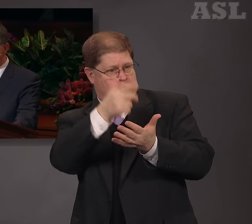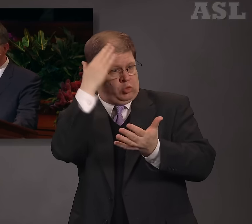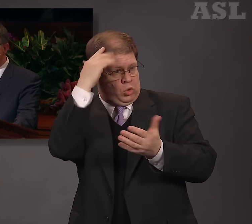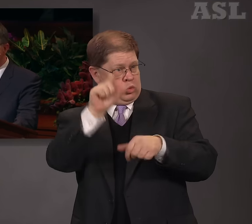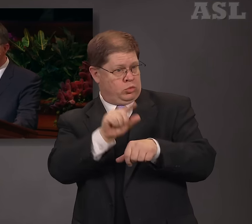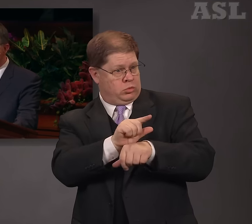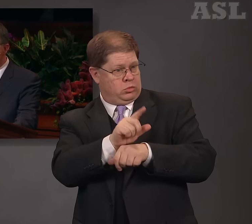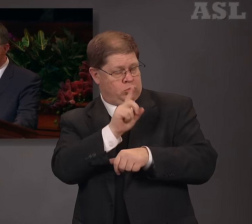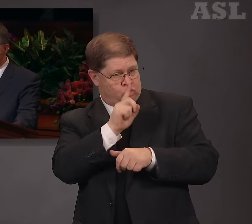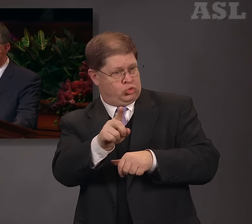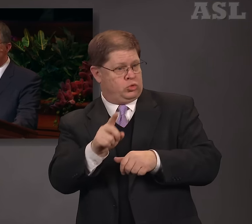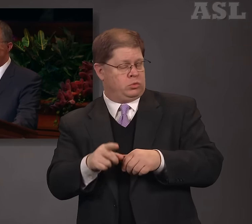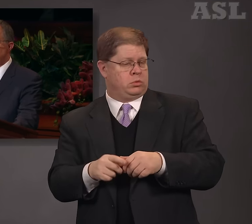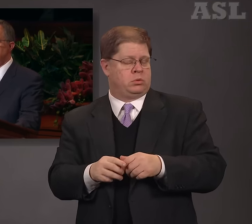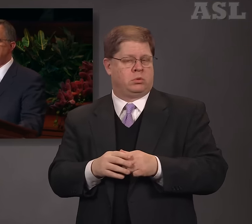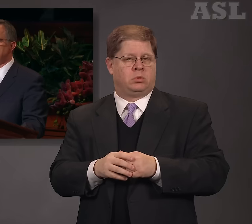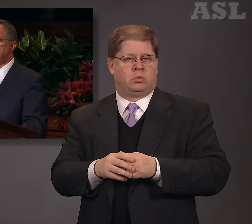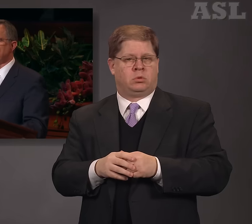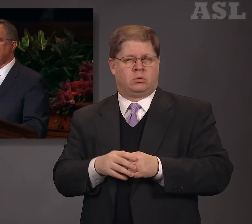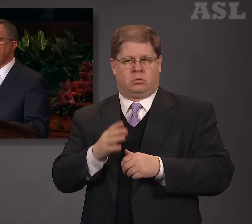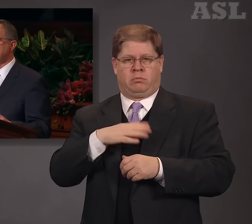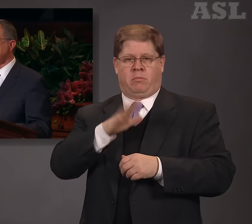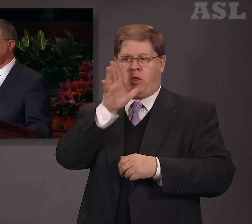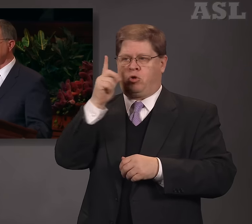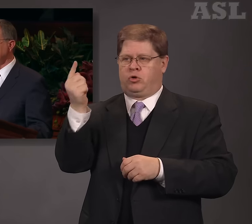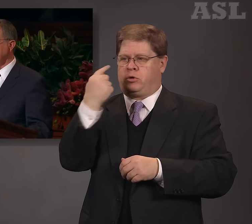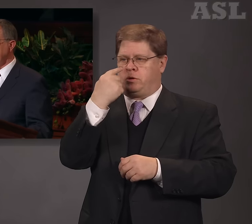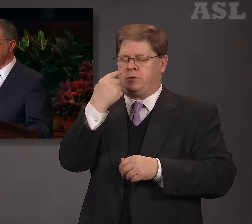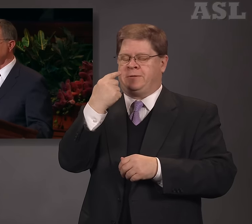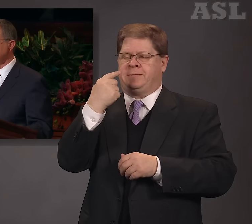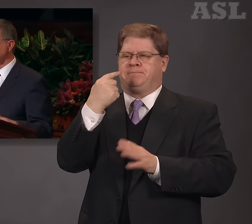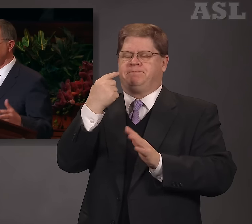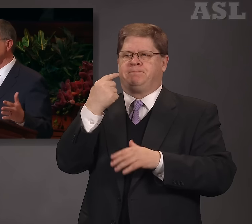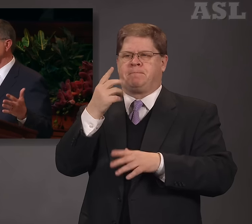true?" Her question surprised